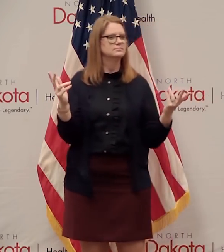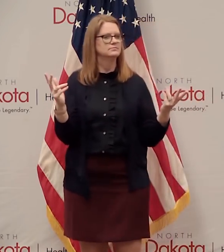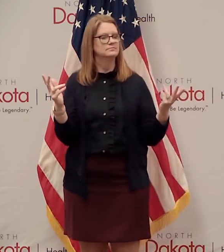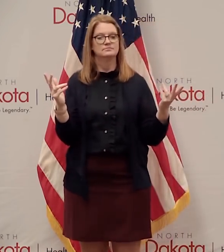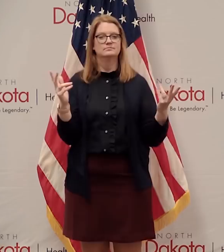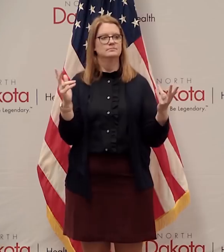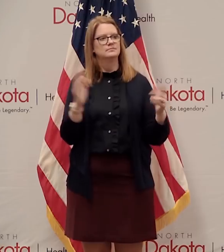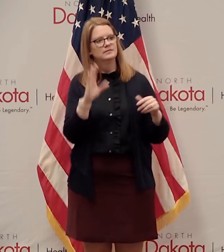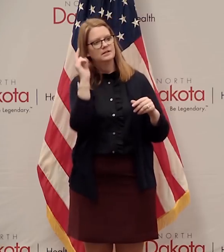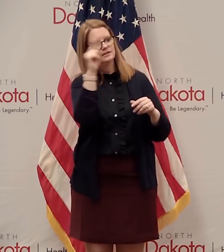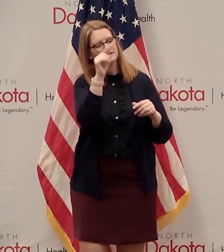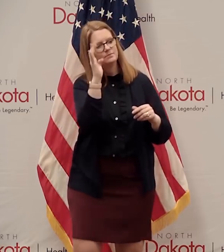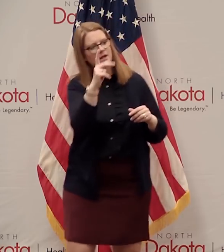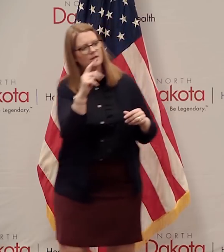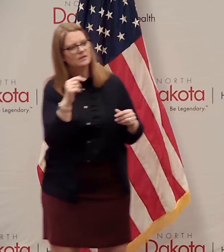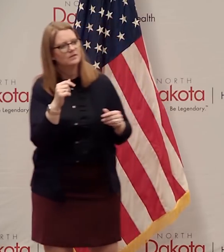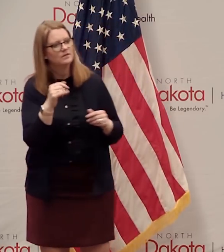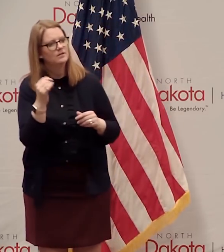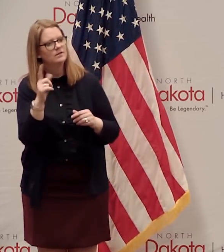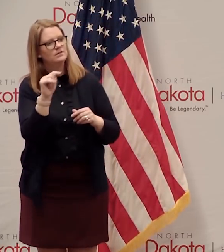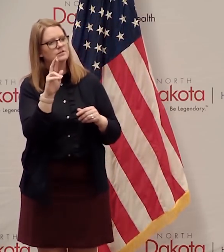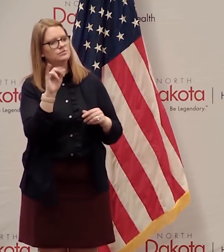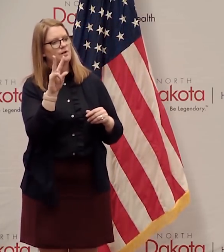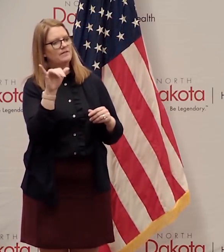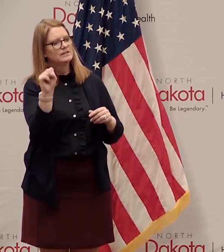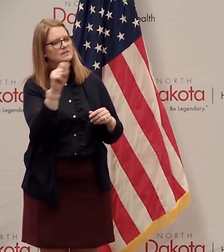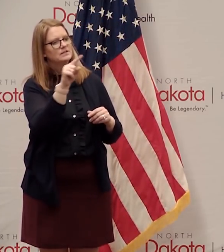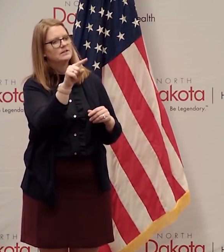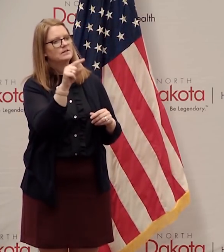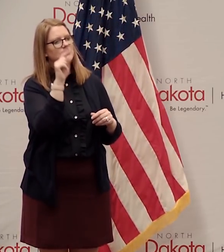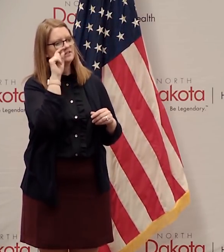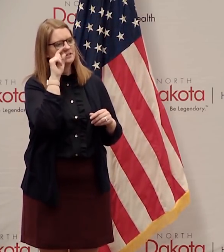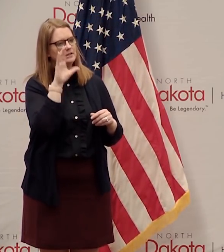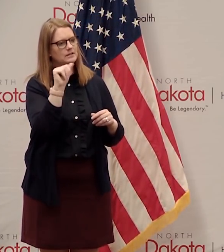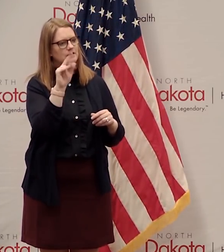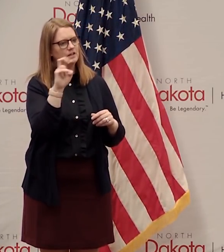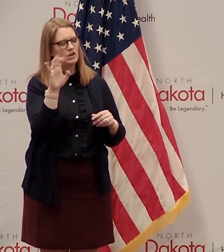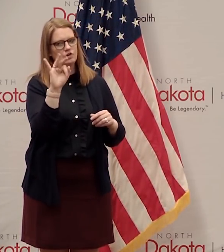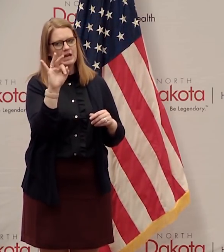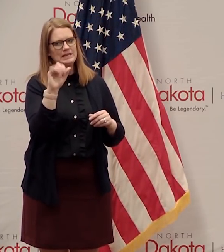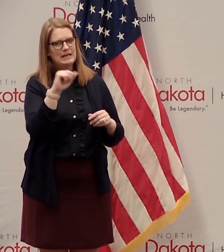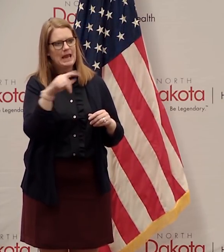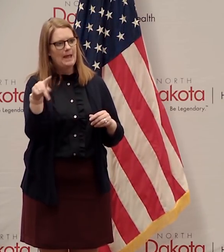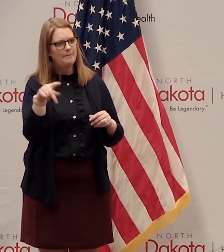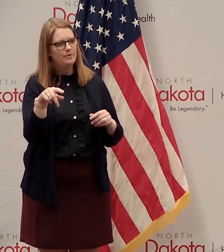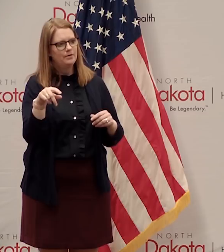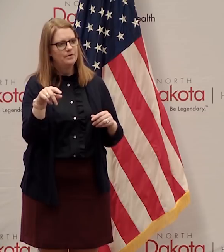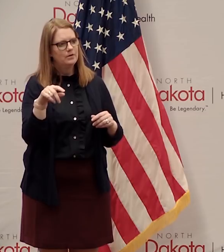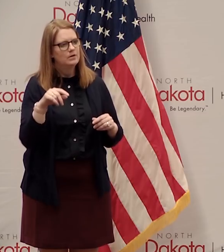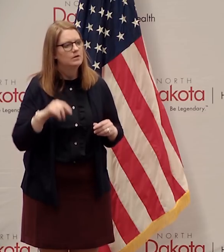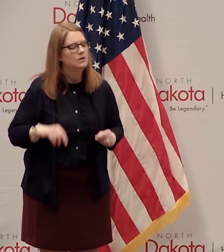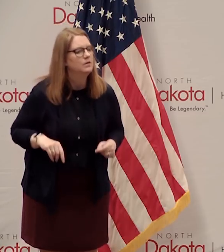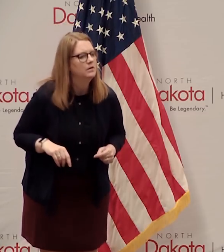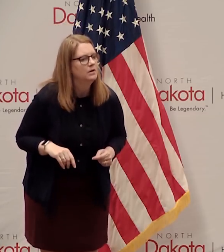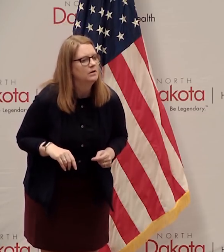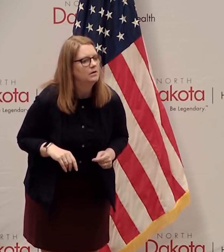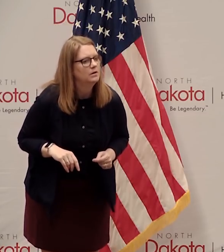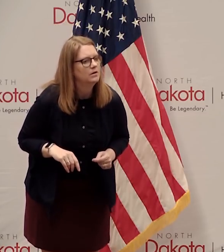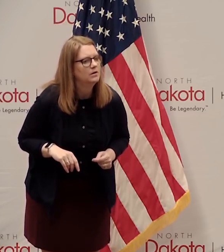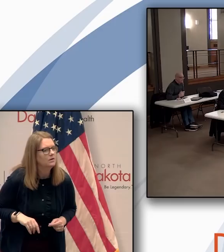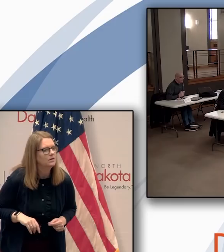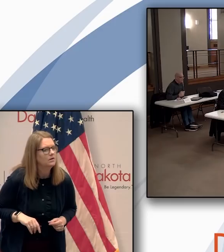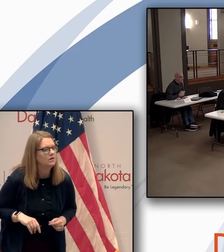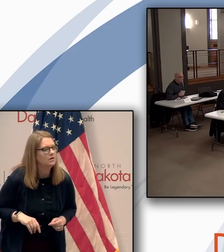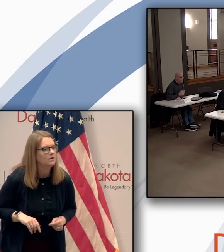All the way, we got in the back, okay. Travis, thank you for being here. About the Care 19 app, is it meant to